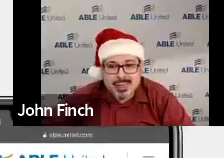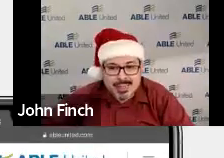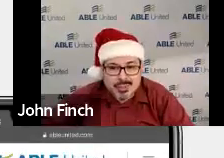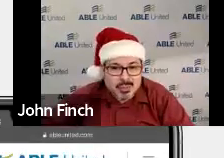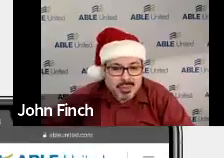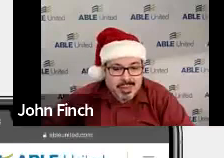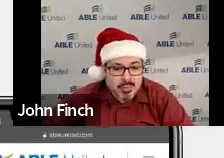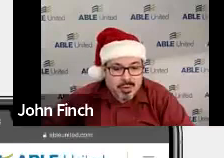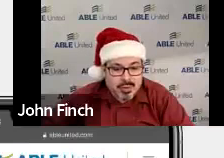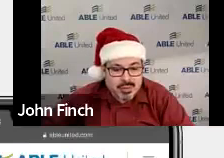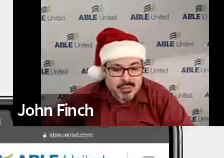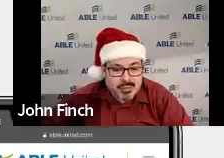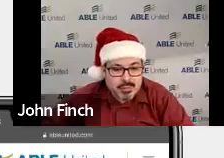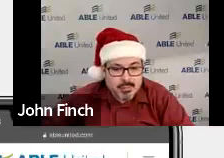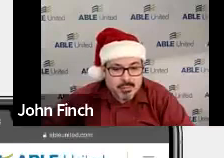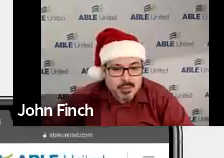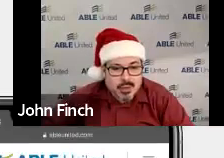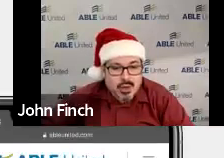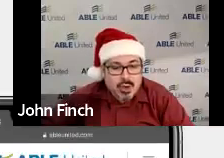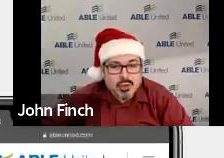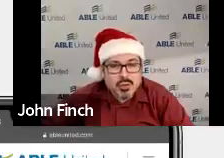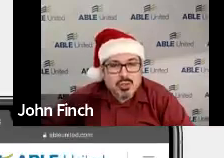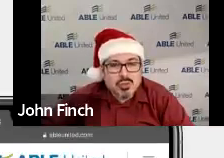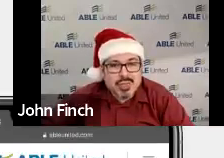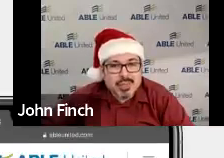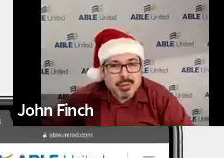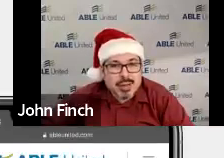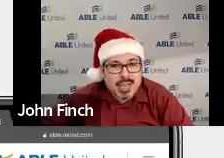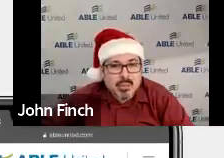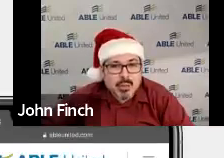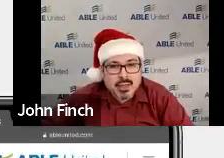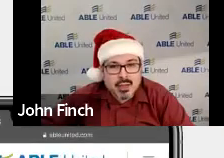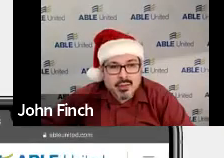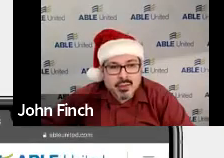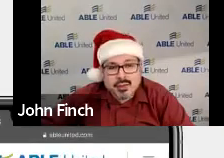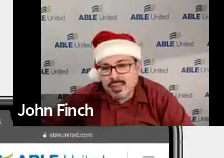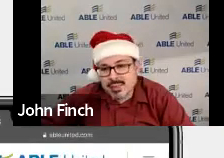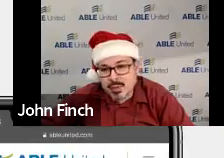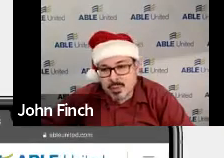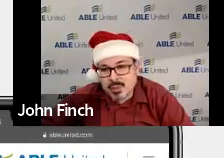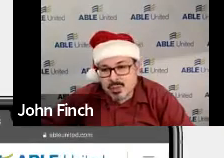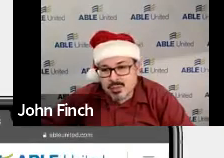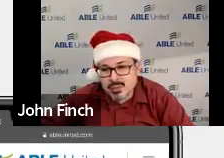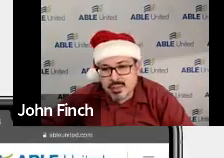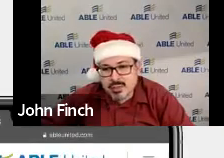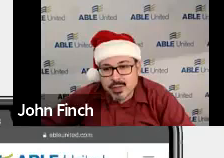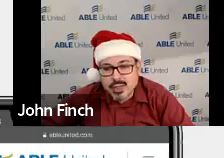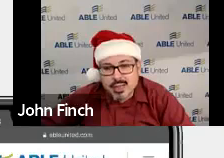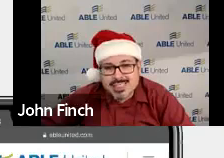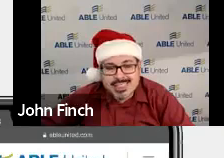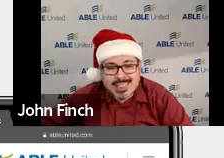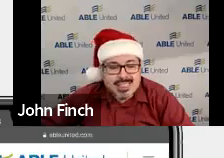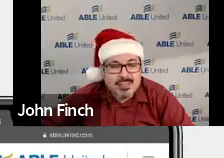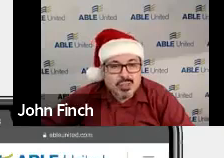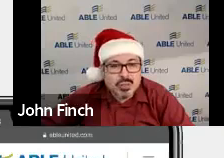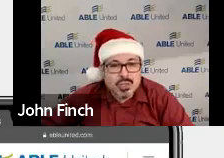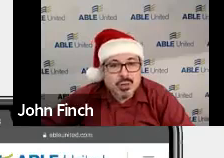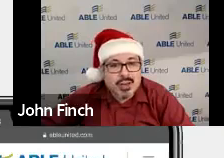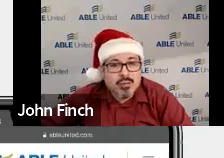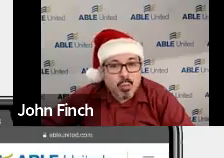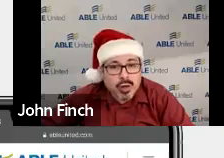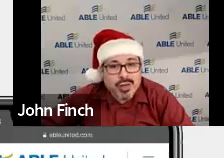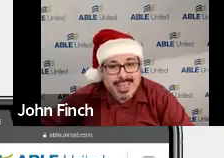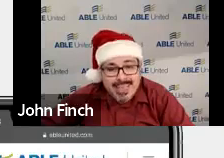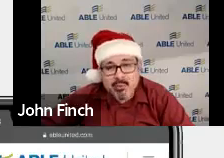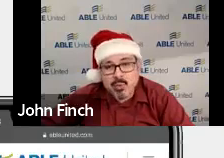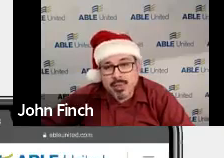to help guide you in that process. Also, what's unique about ABLE accounts, in case I don't mention this later, is that an individual can